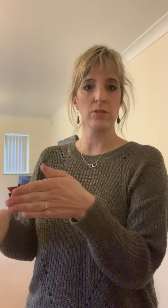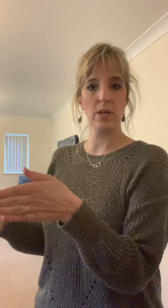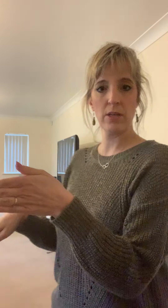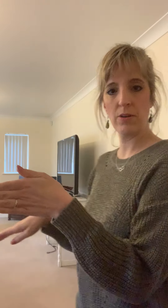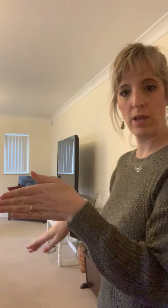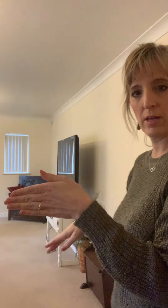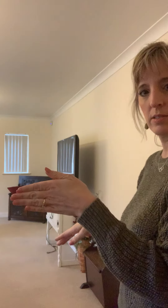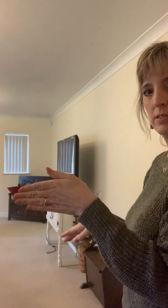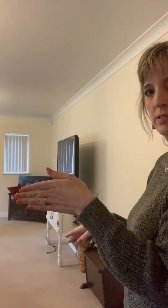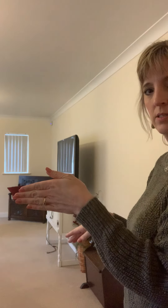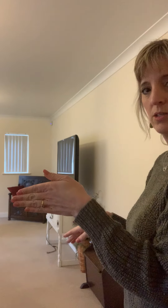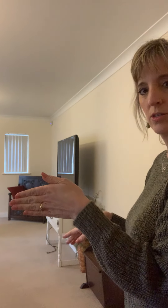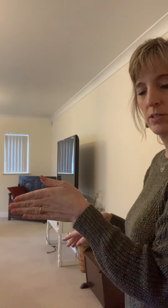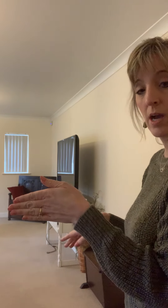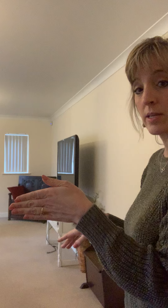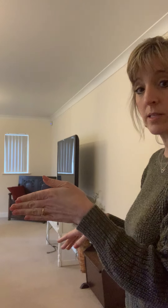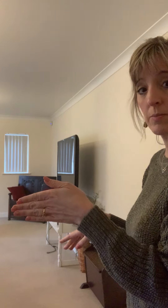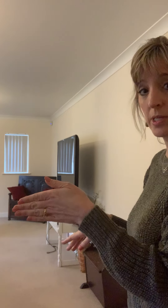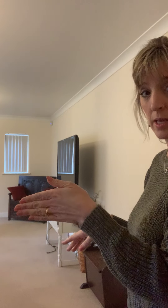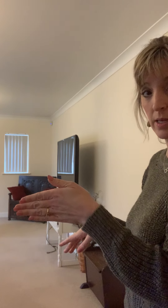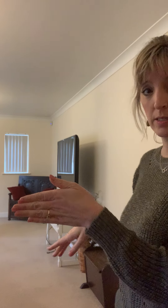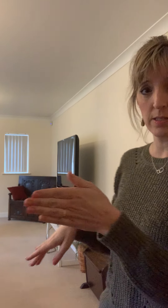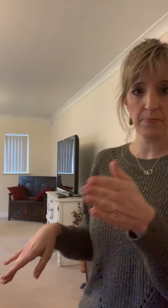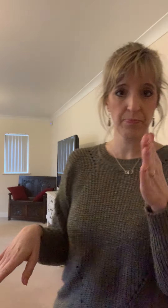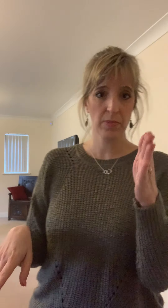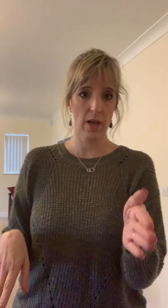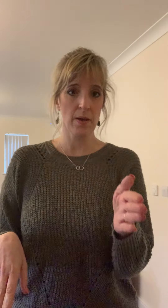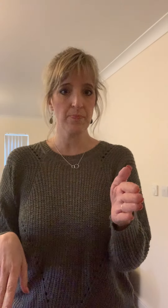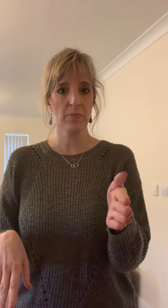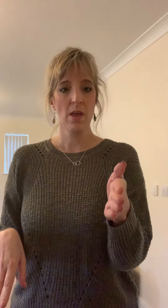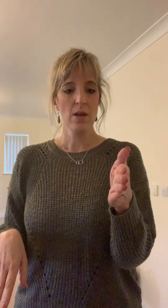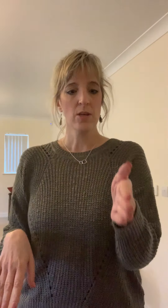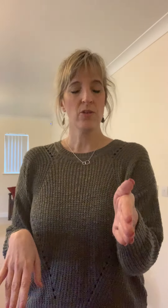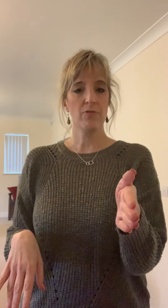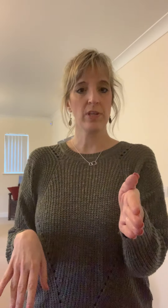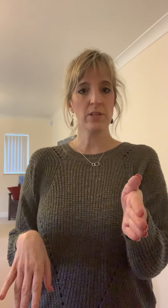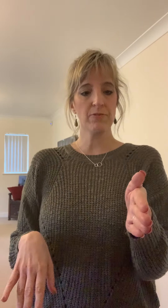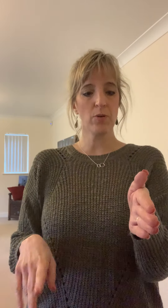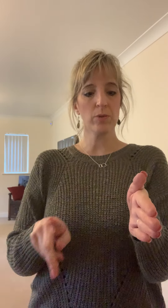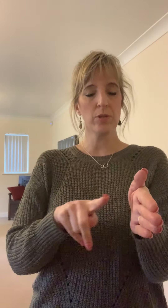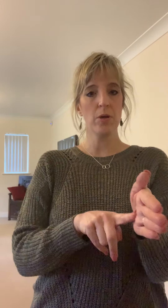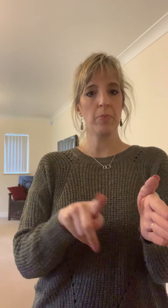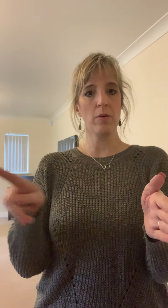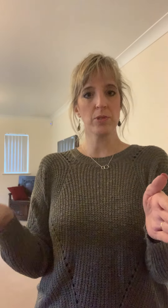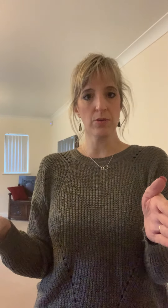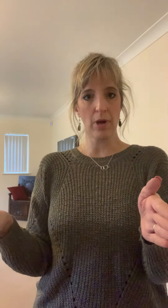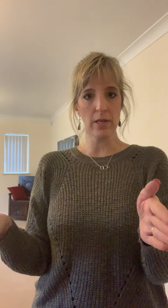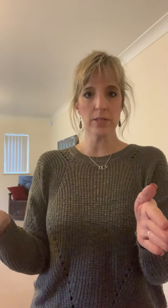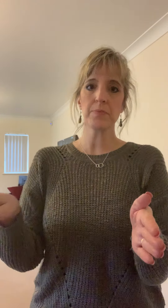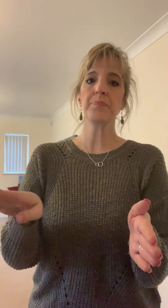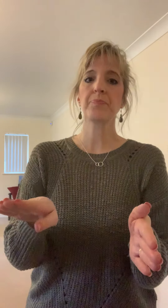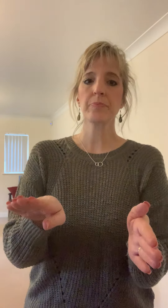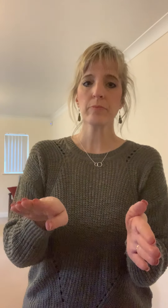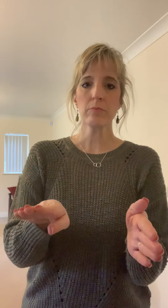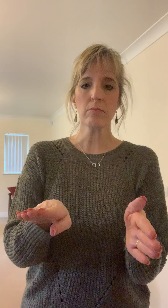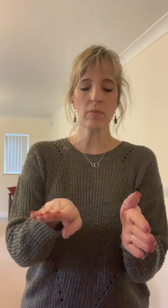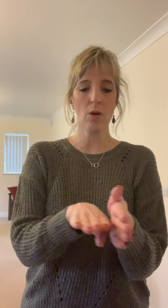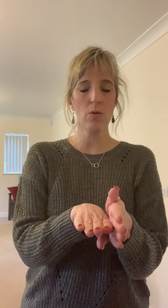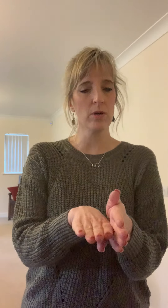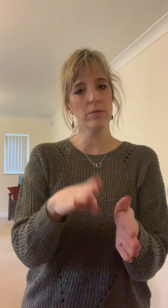take your hand, your non-dominant hand, okay, you face it forward, palm to the right, or